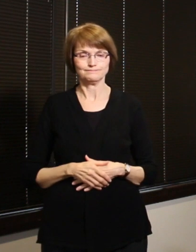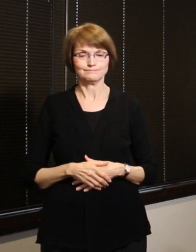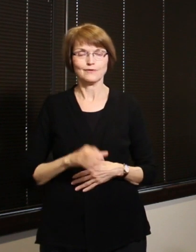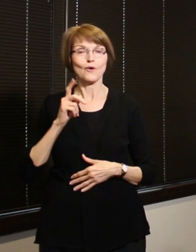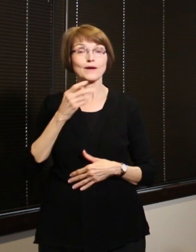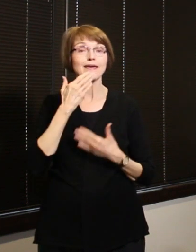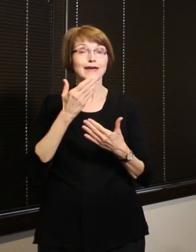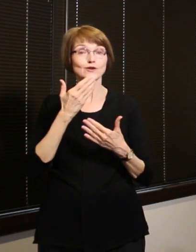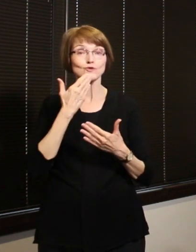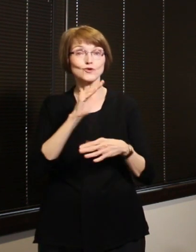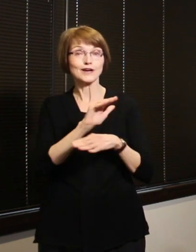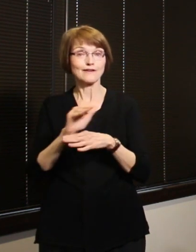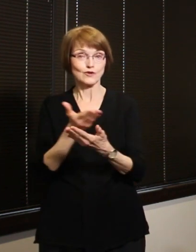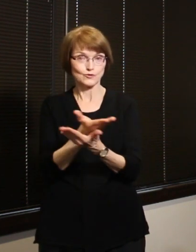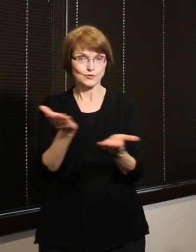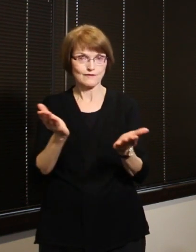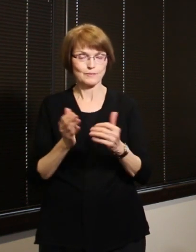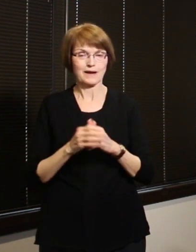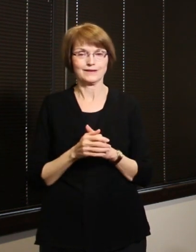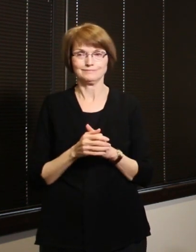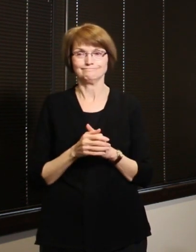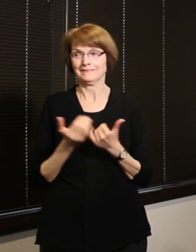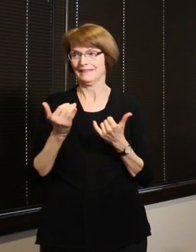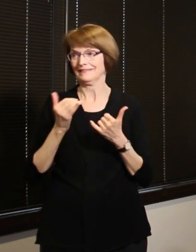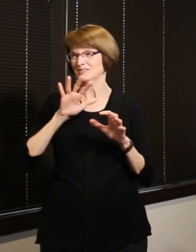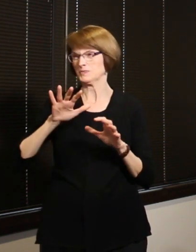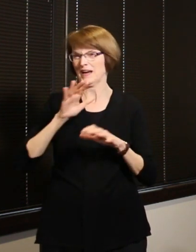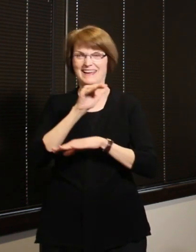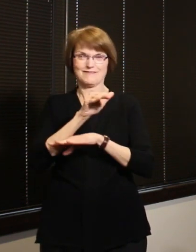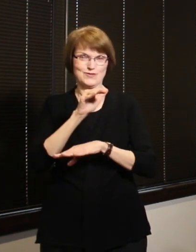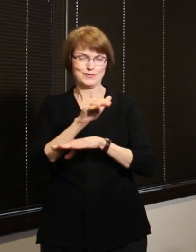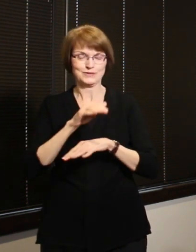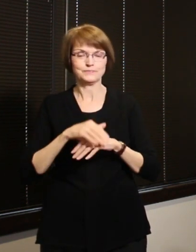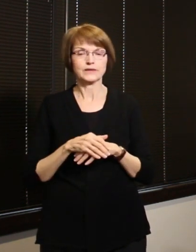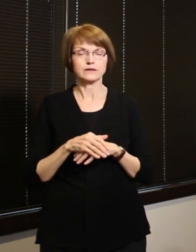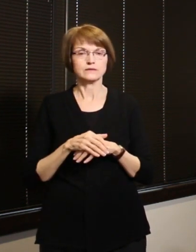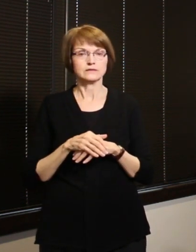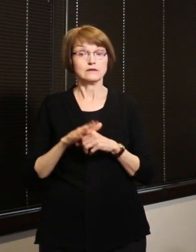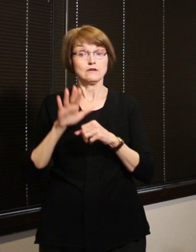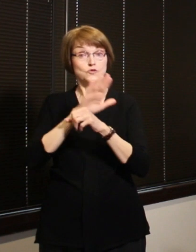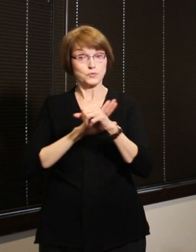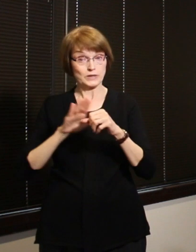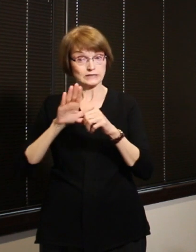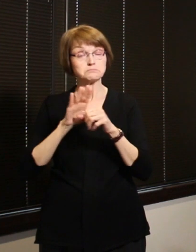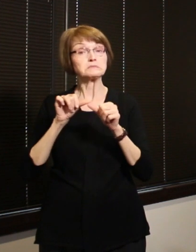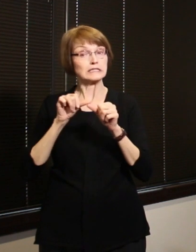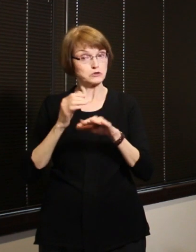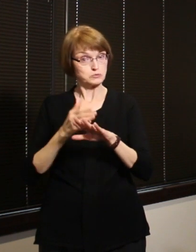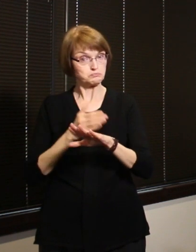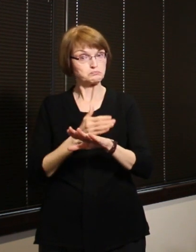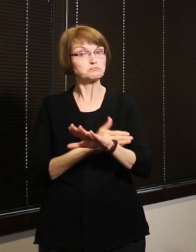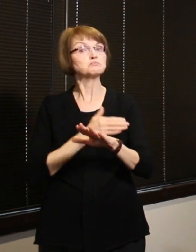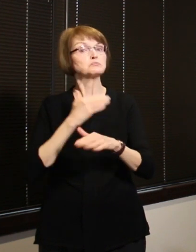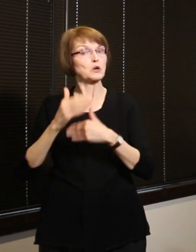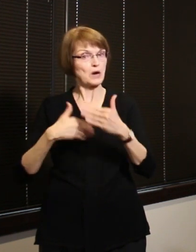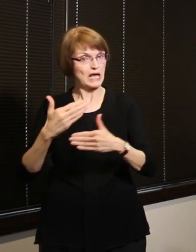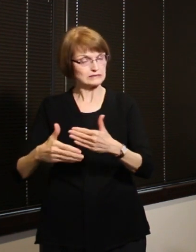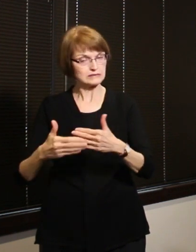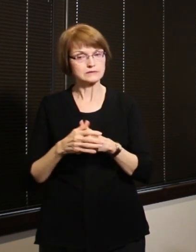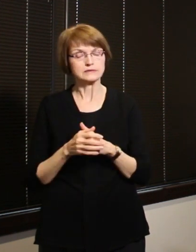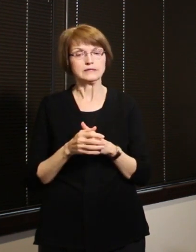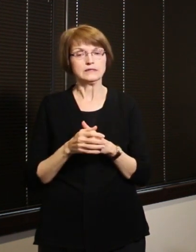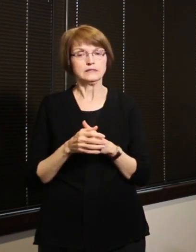Okay, thank you and good afternoon, everybody, on this rainy afternoon. The region continues to make some good progress, and as